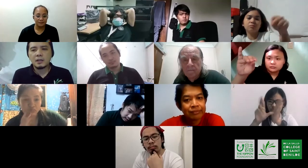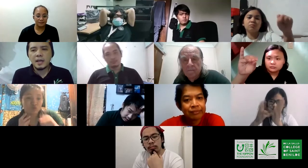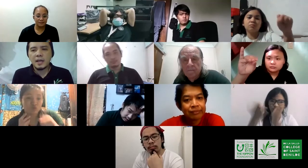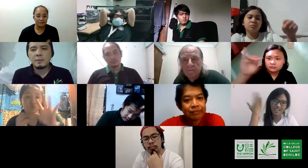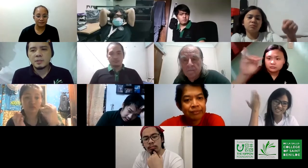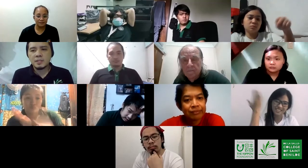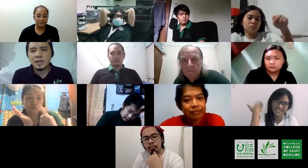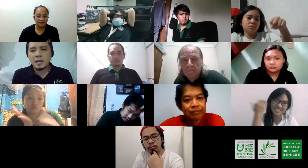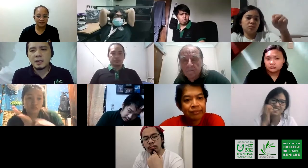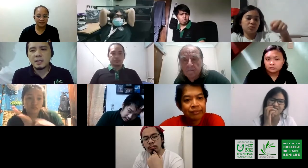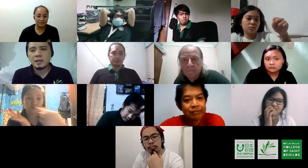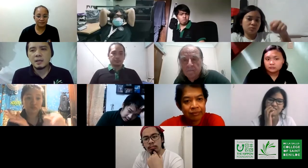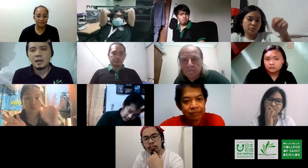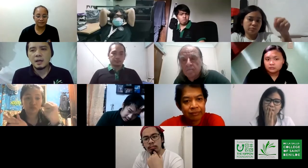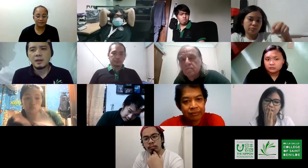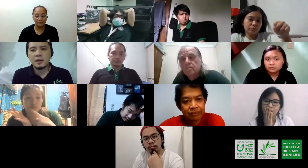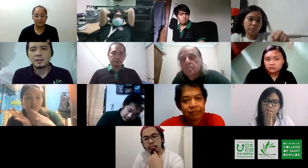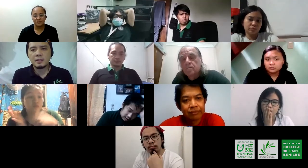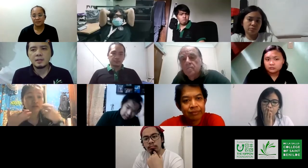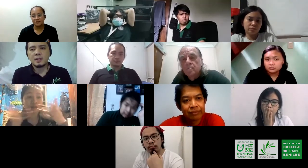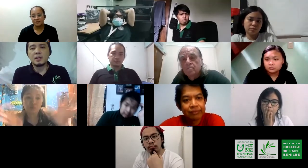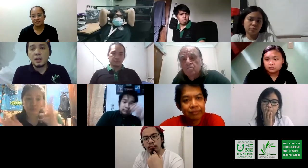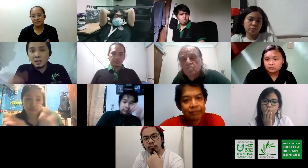Yami was saying that